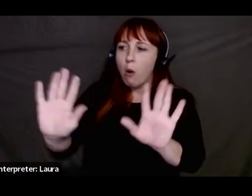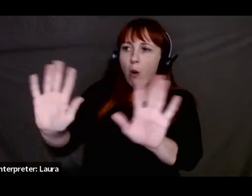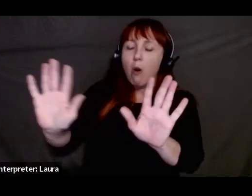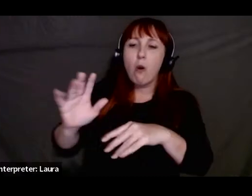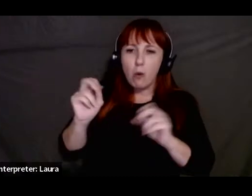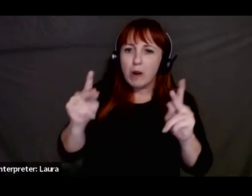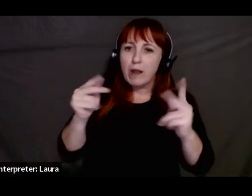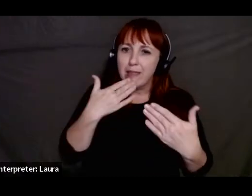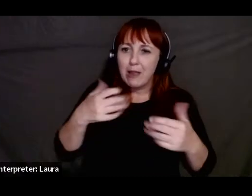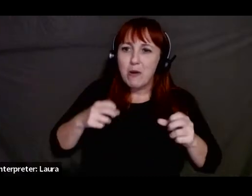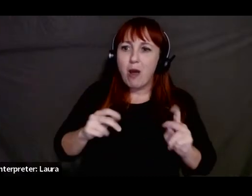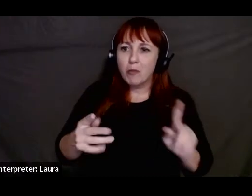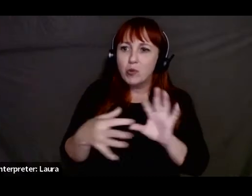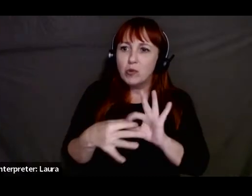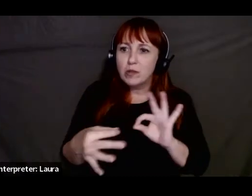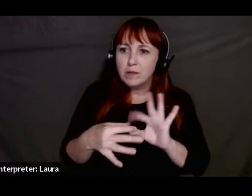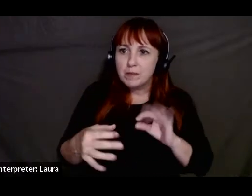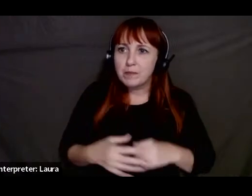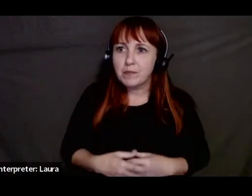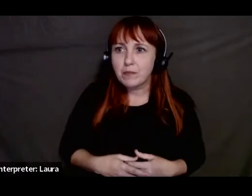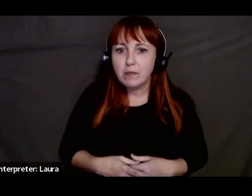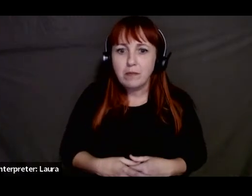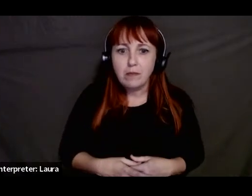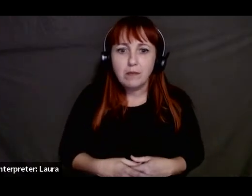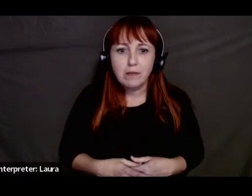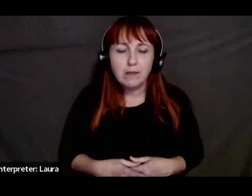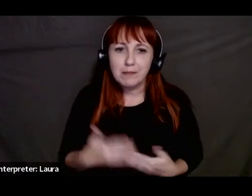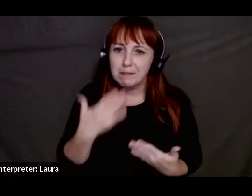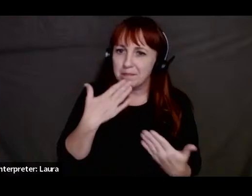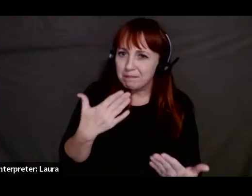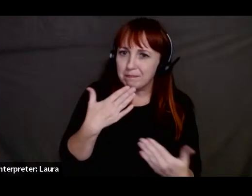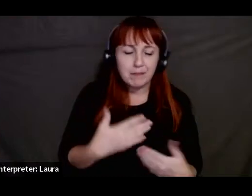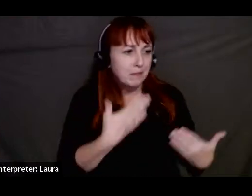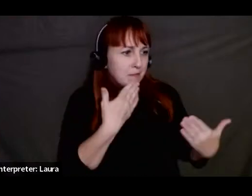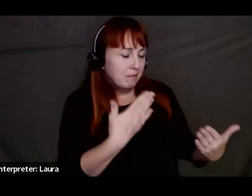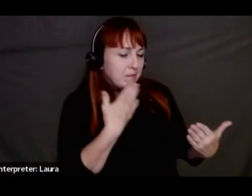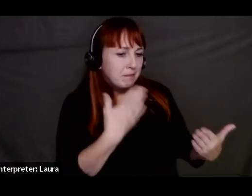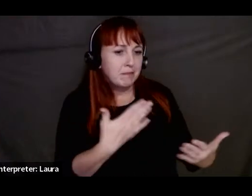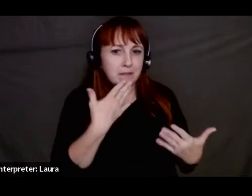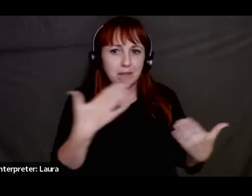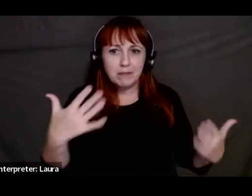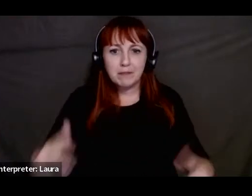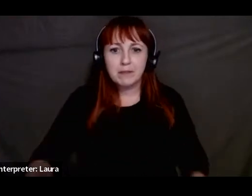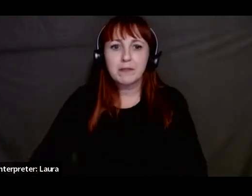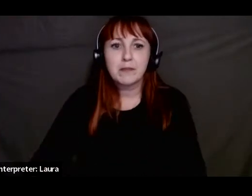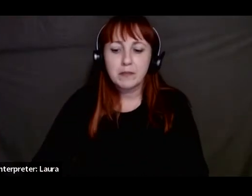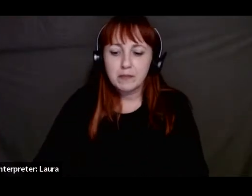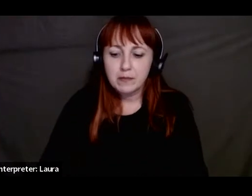thank you for the opportunity. And mahalo, thank you so much.